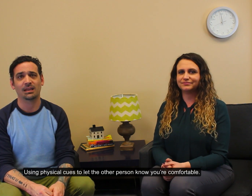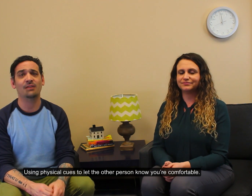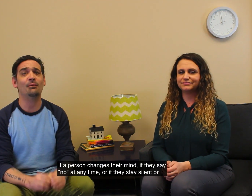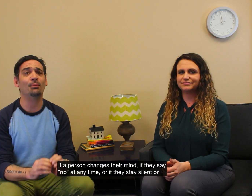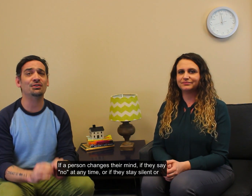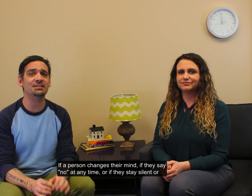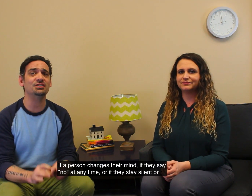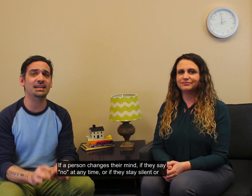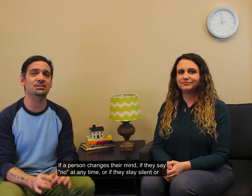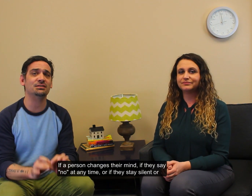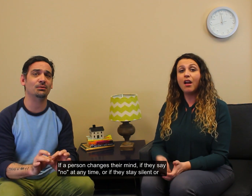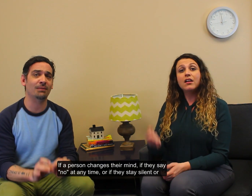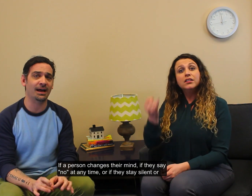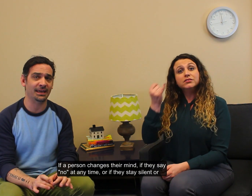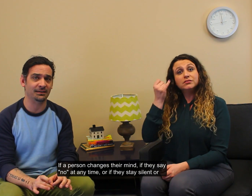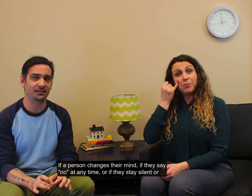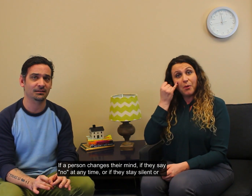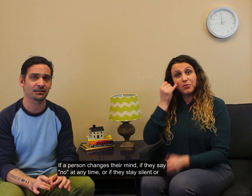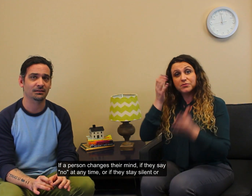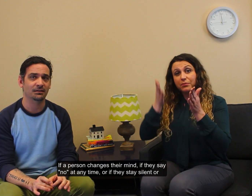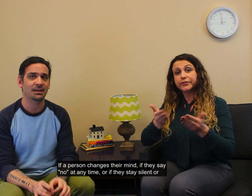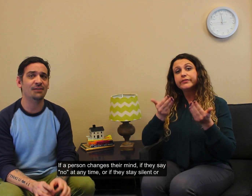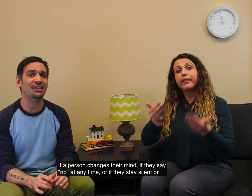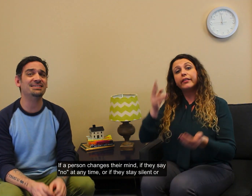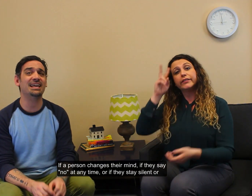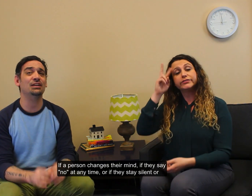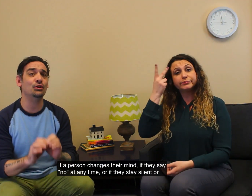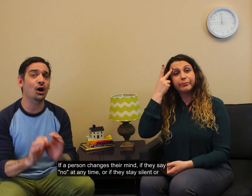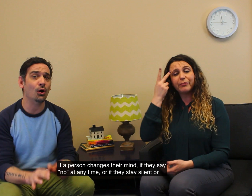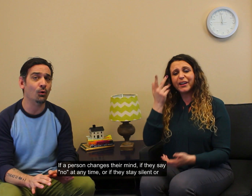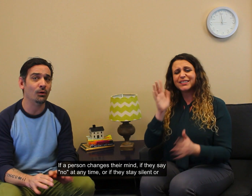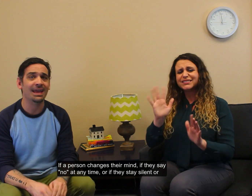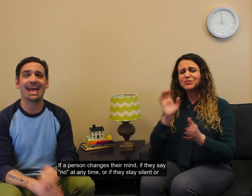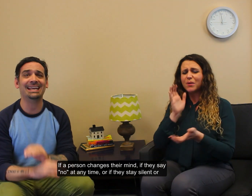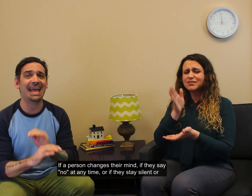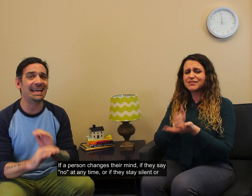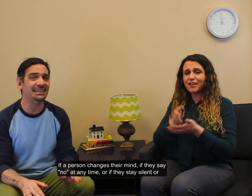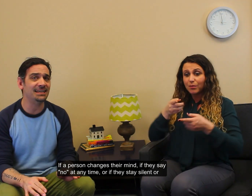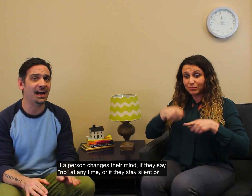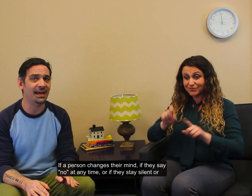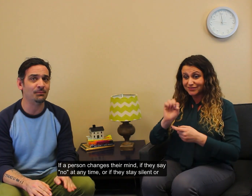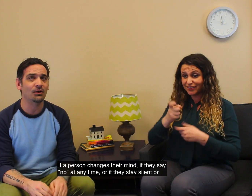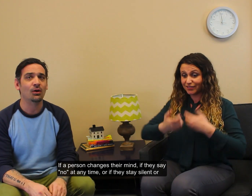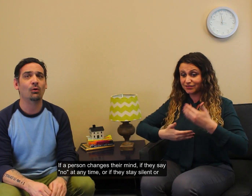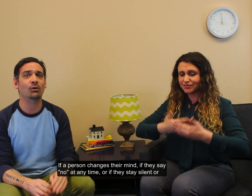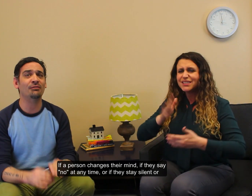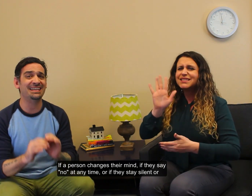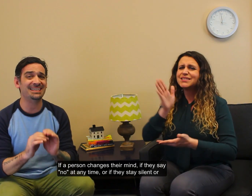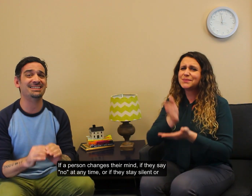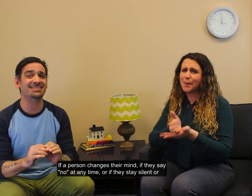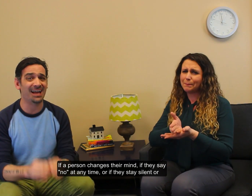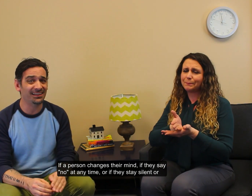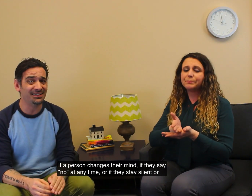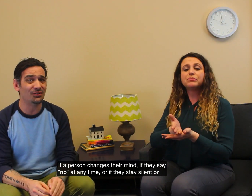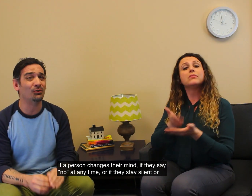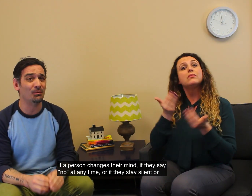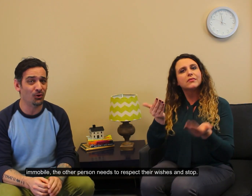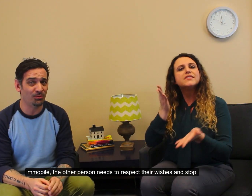If a person changes their mind, if they say no at any time, or if they stay silent or